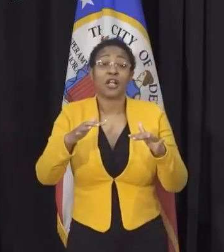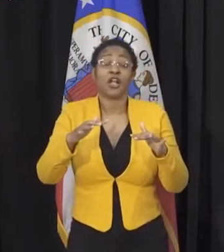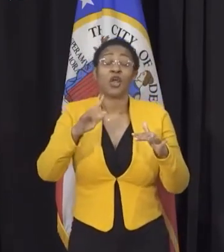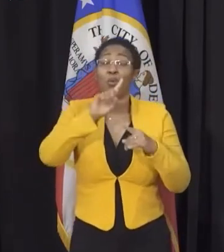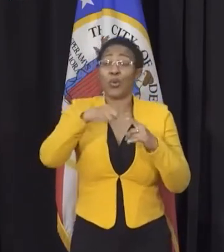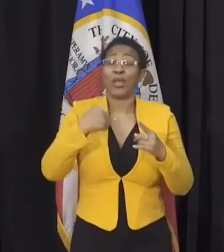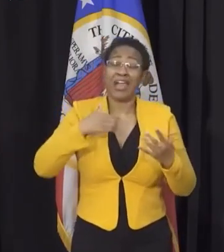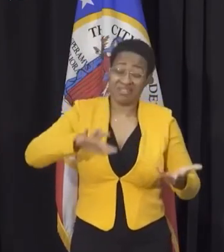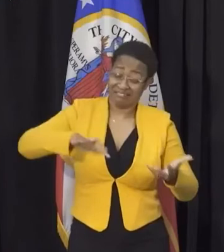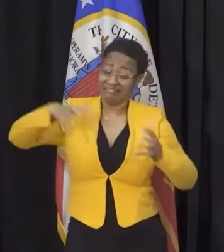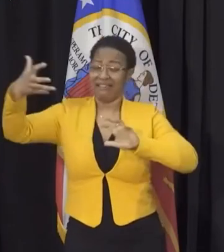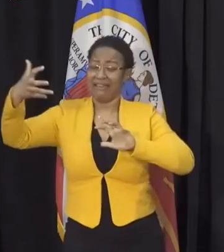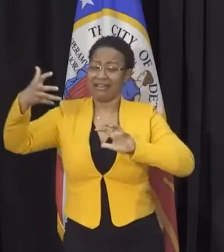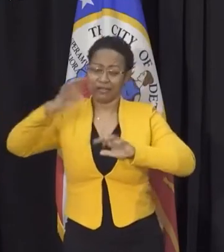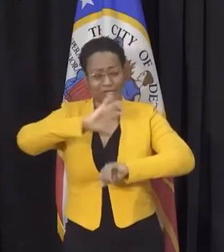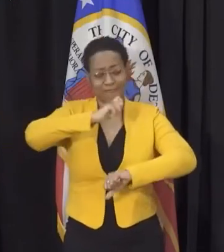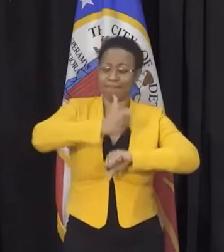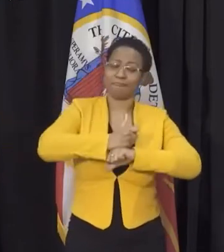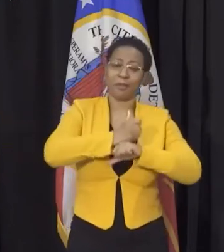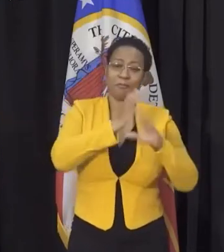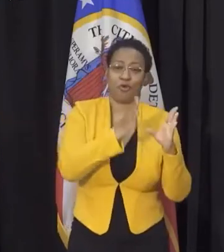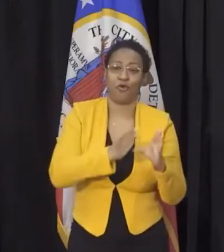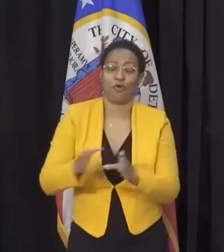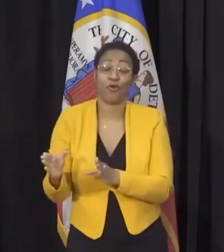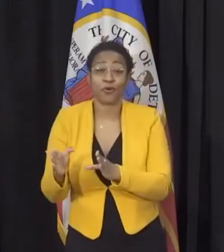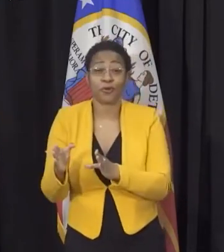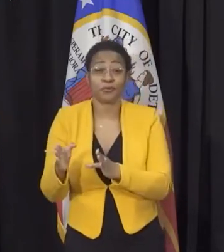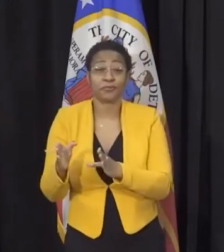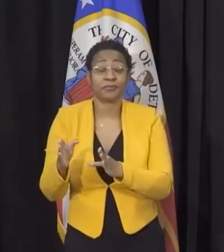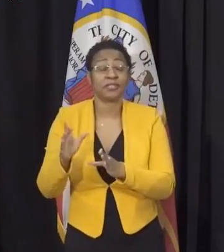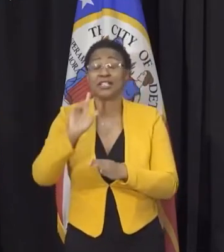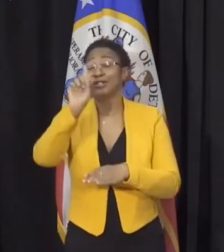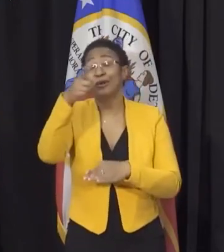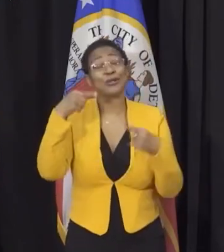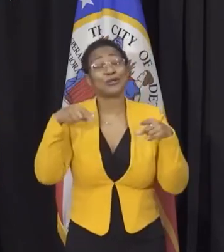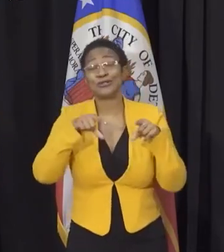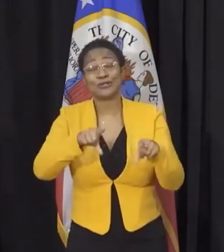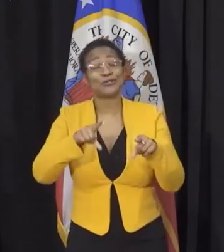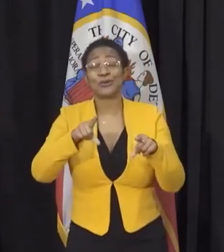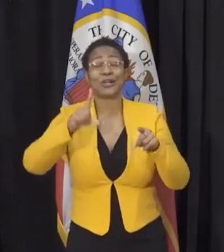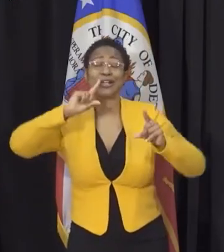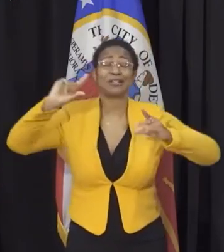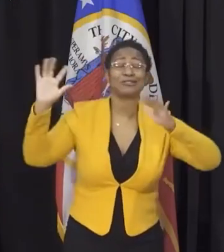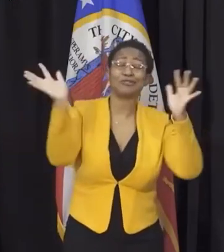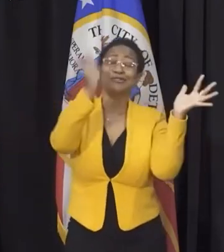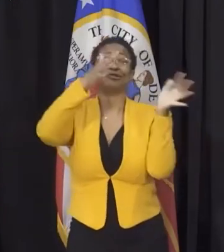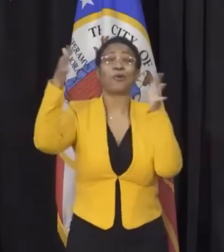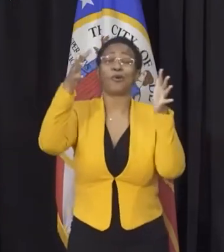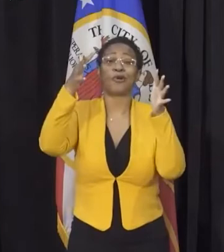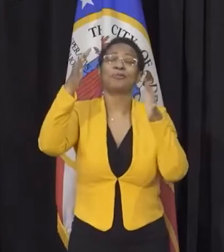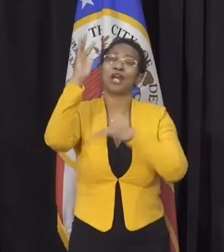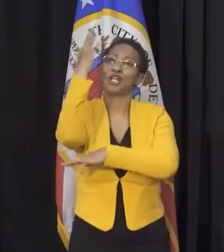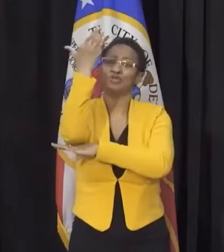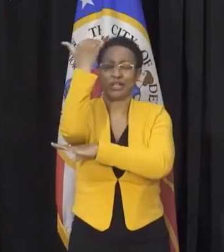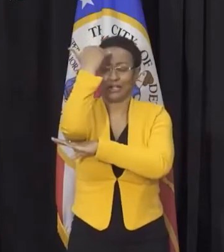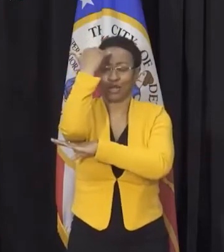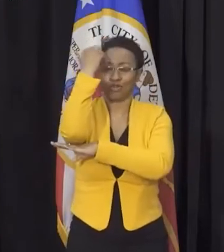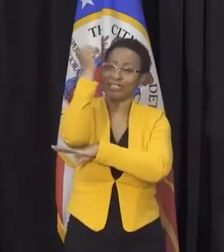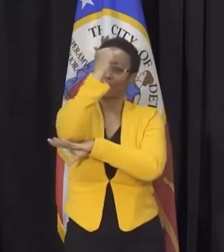of chaos. It has been said that it is only during a storm that a tree knows how strong it